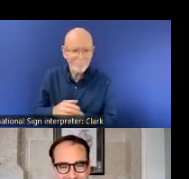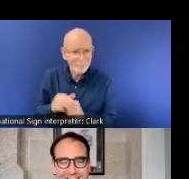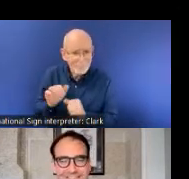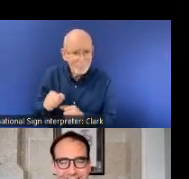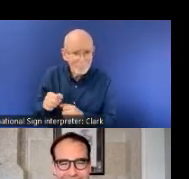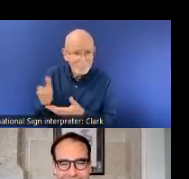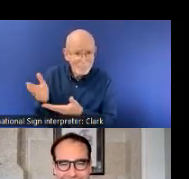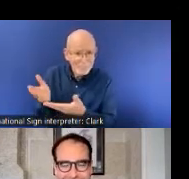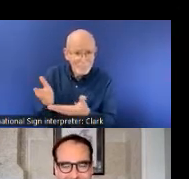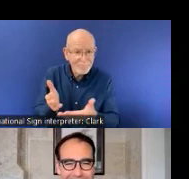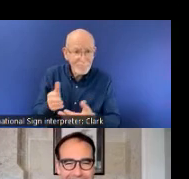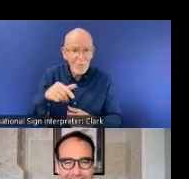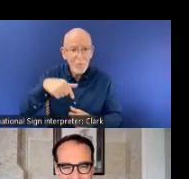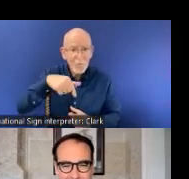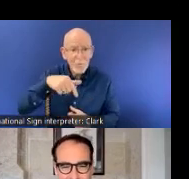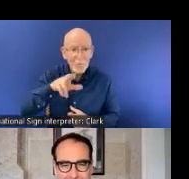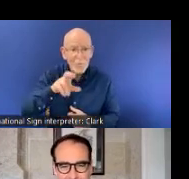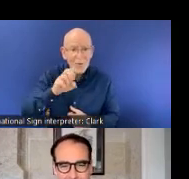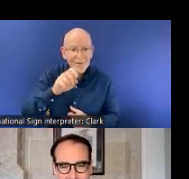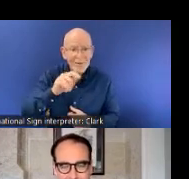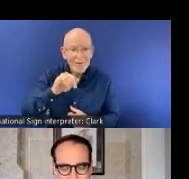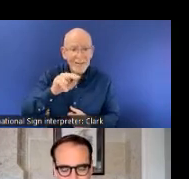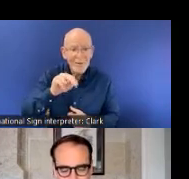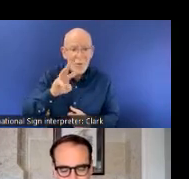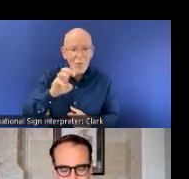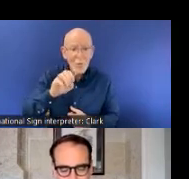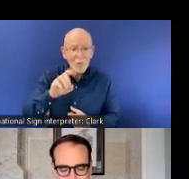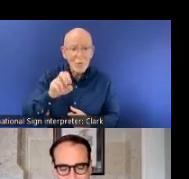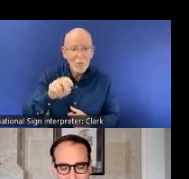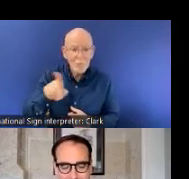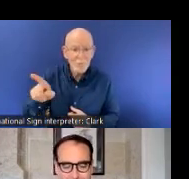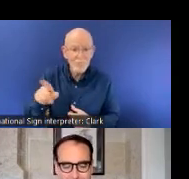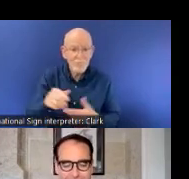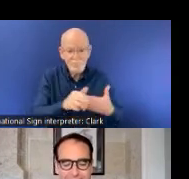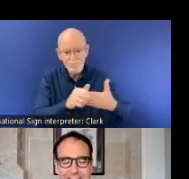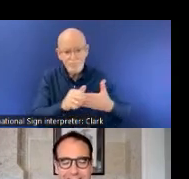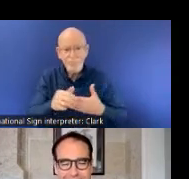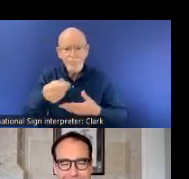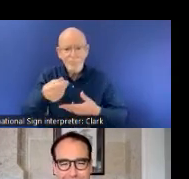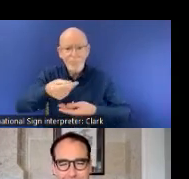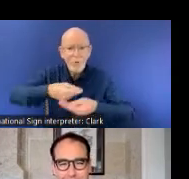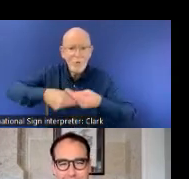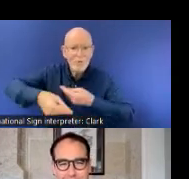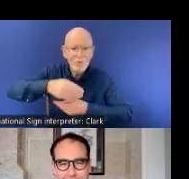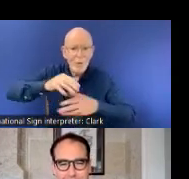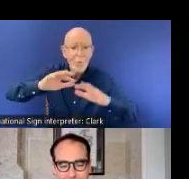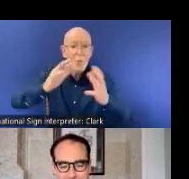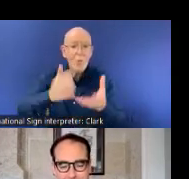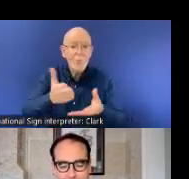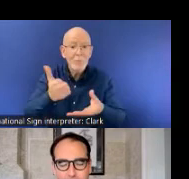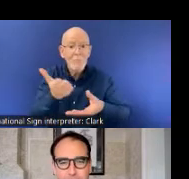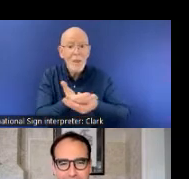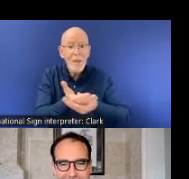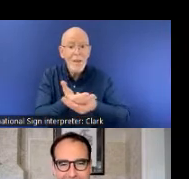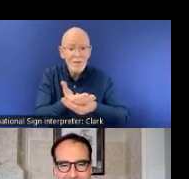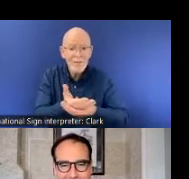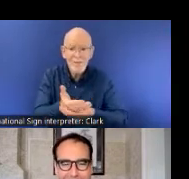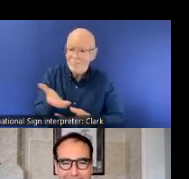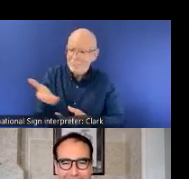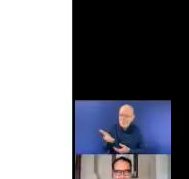depending on where you are. Thank you for being with us. We look forward to your perspective. Next up, Mr. Werner